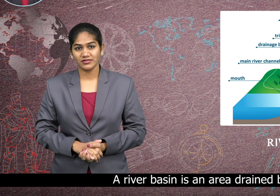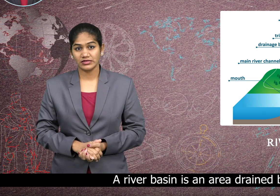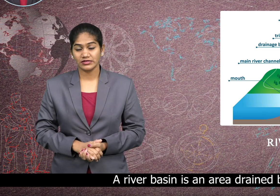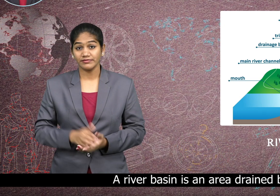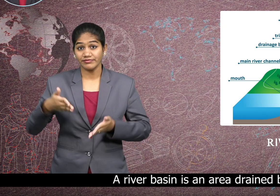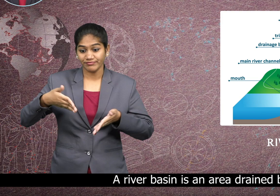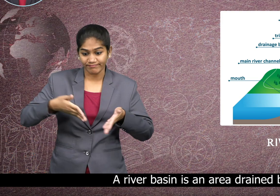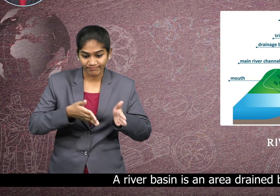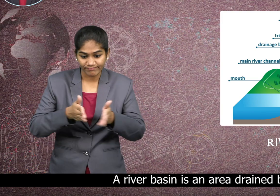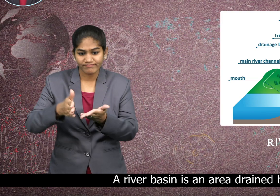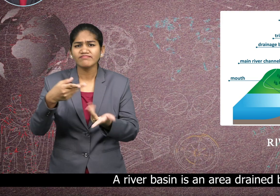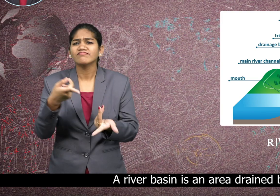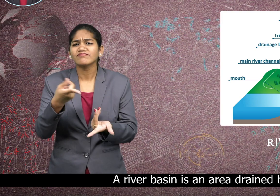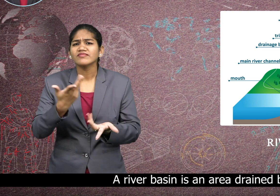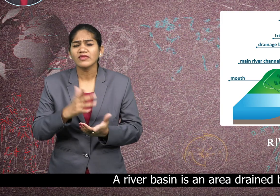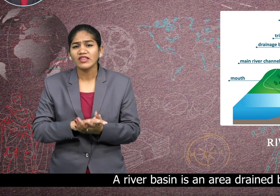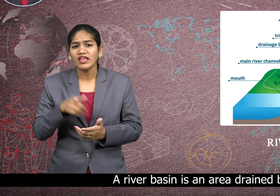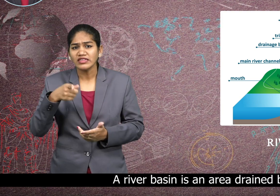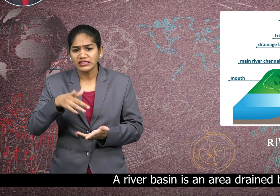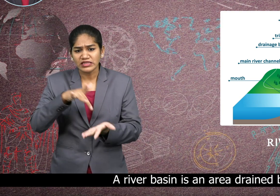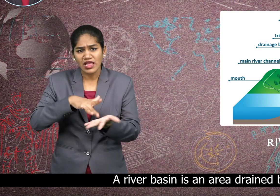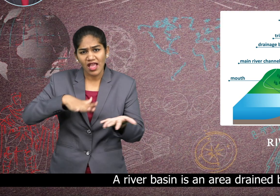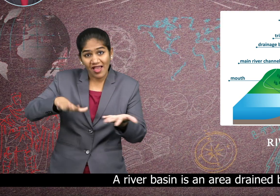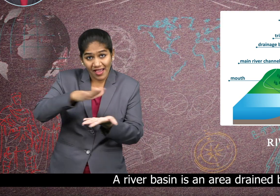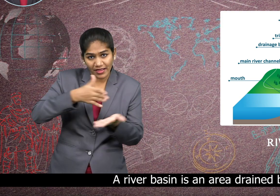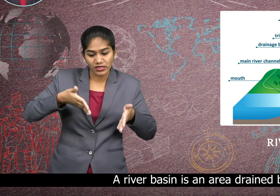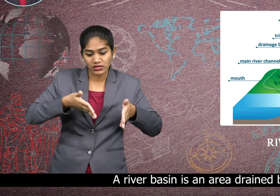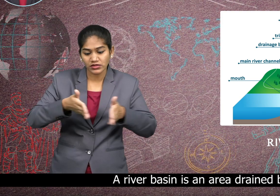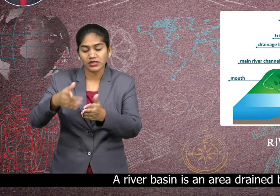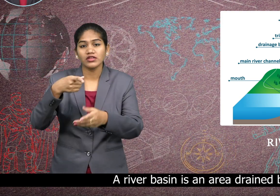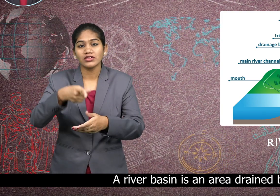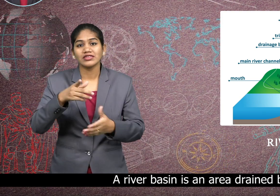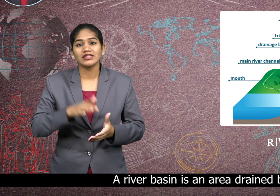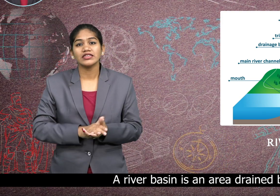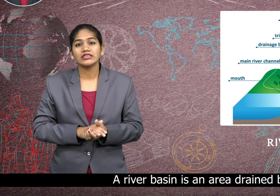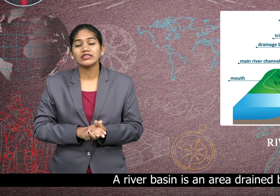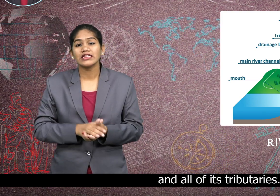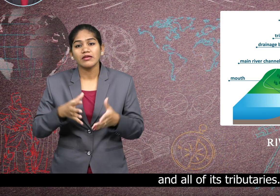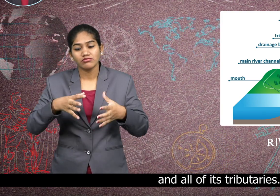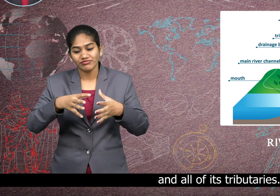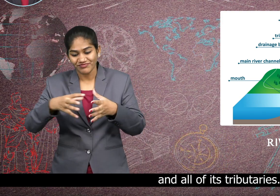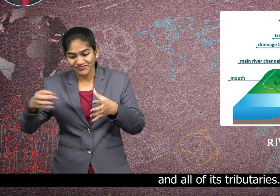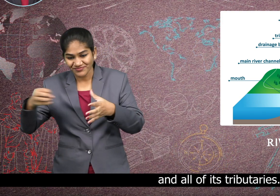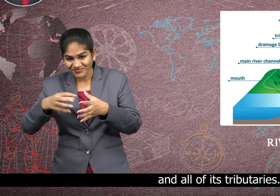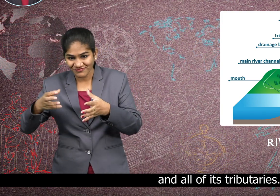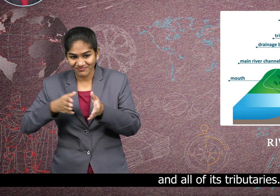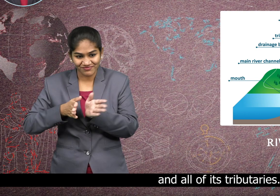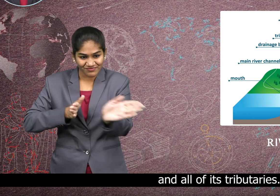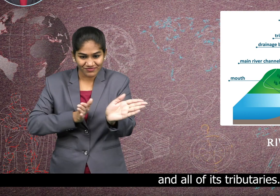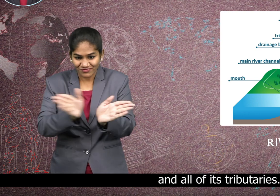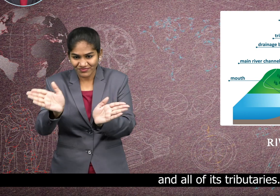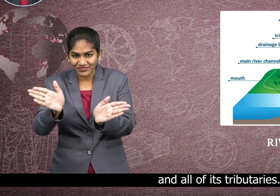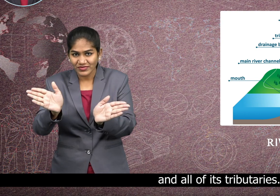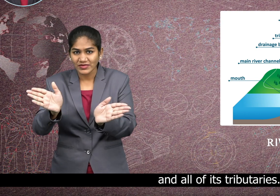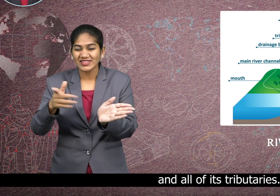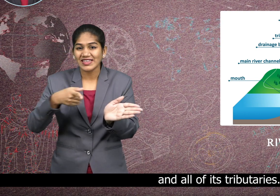A river basin is an area drained by a river and all of its